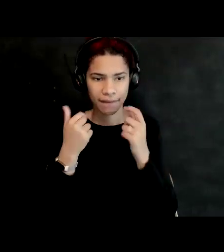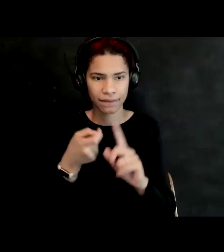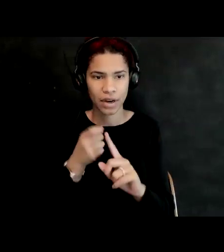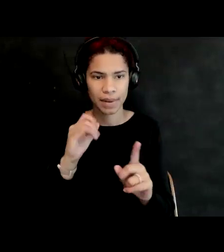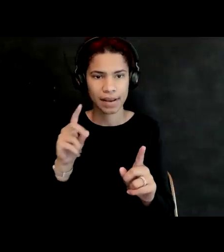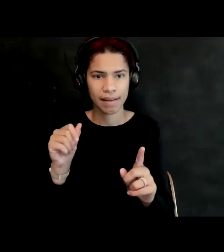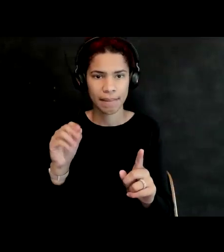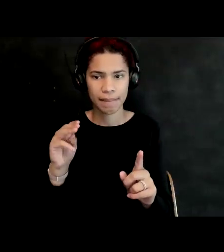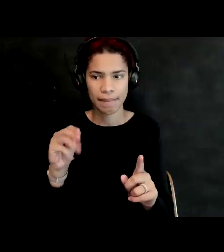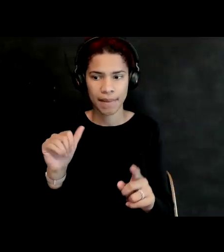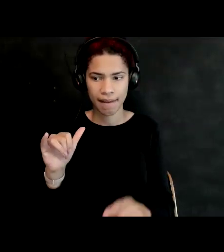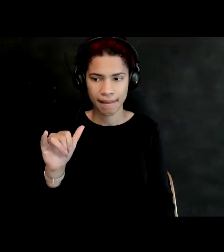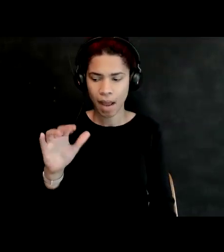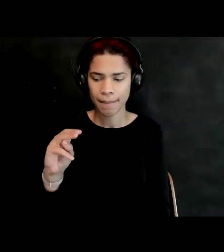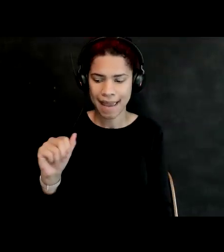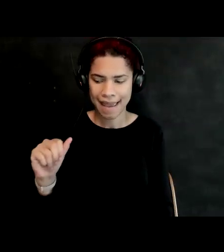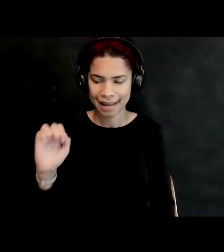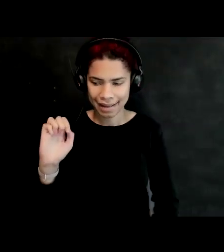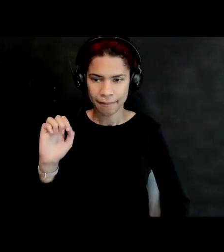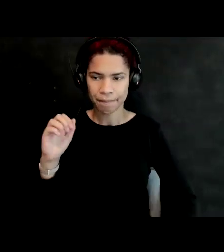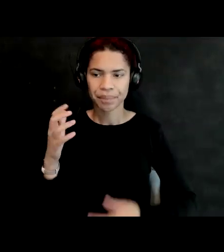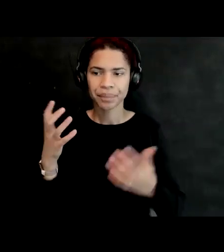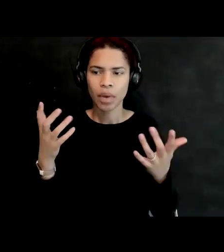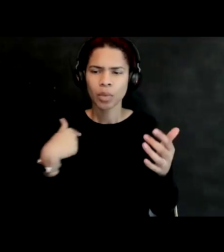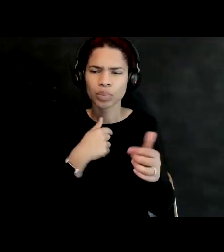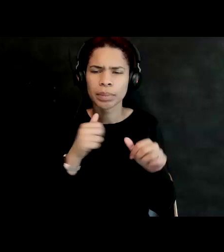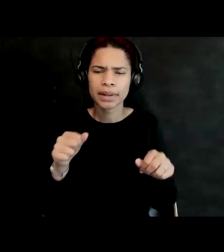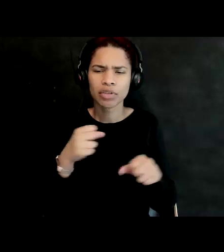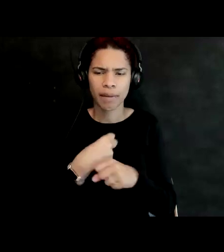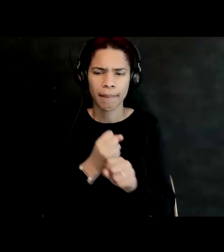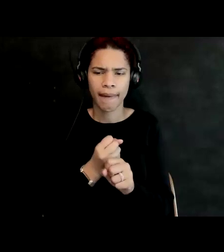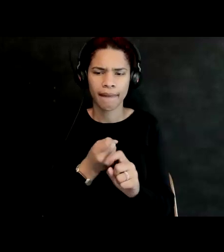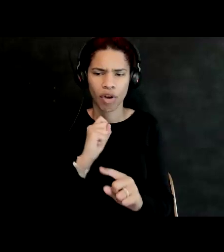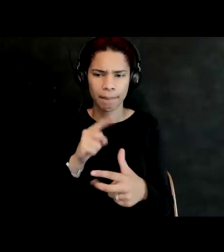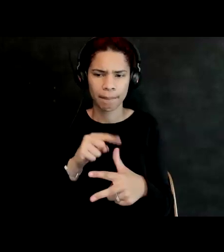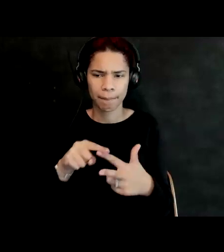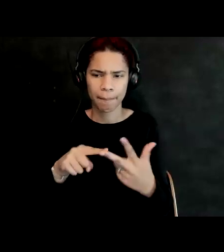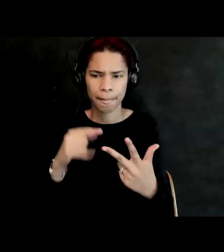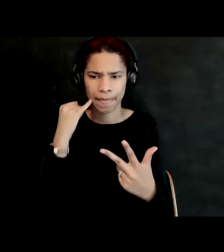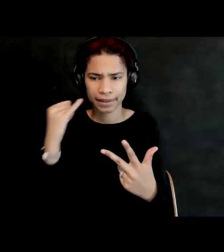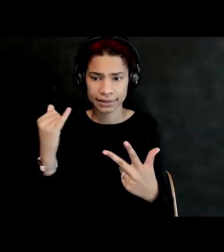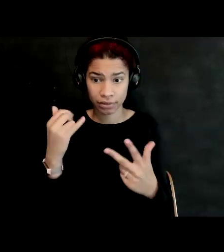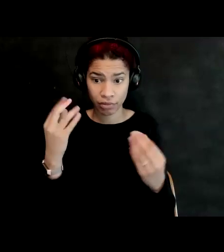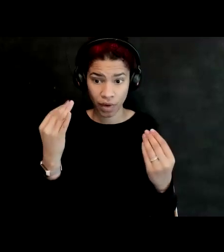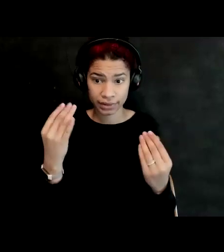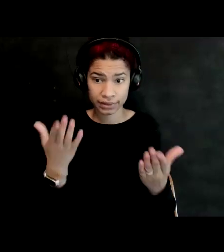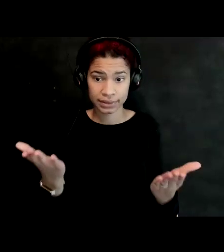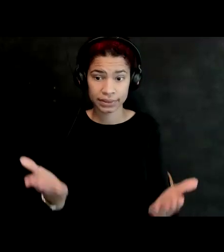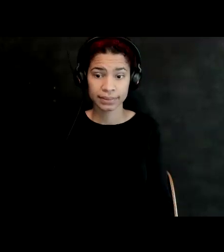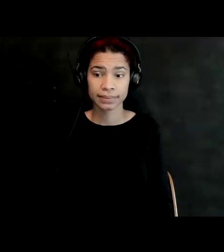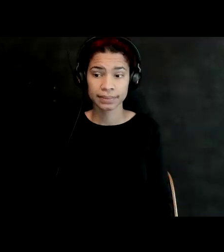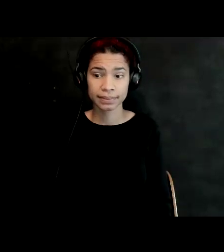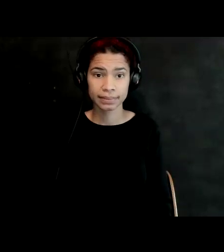May. What could we then potentially create just from those three ideas? Any thoughts on that, on what we could